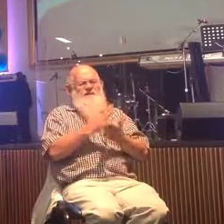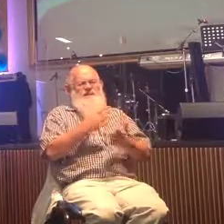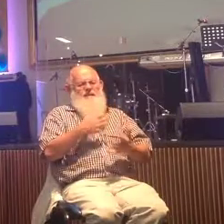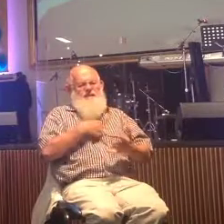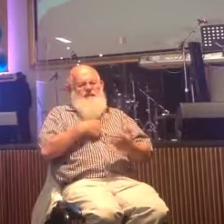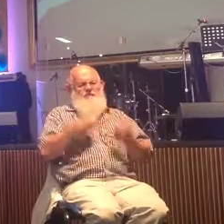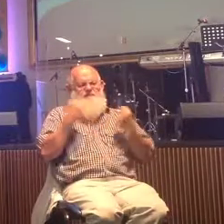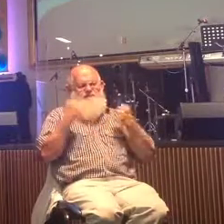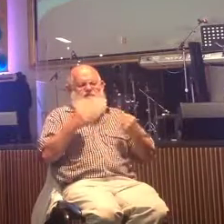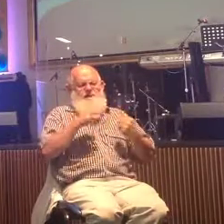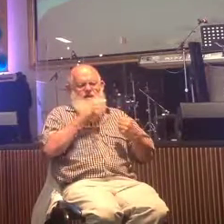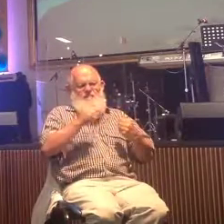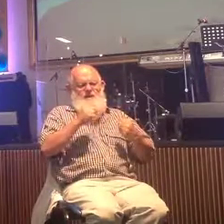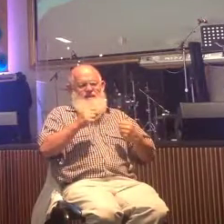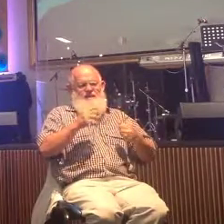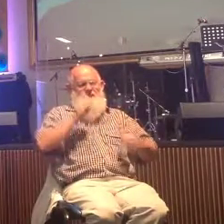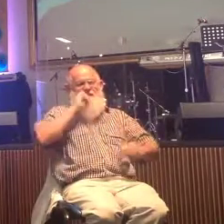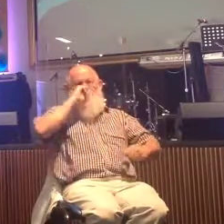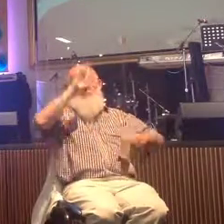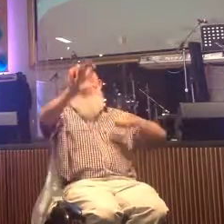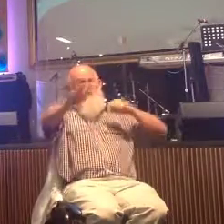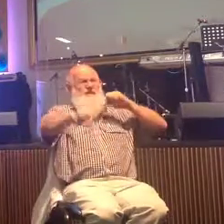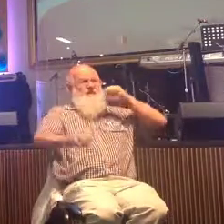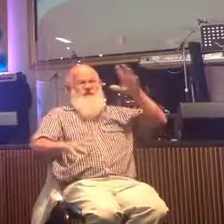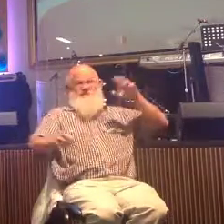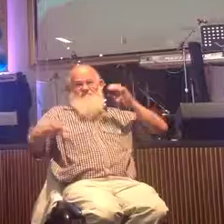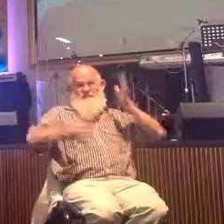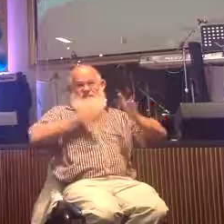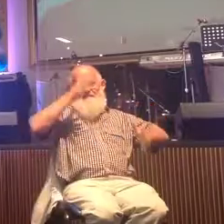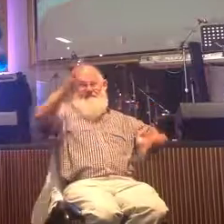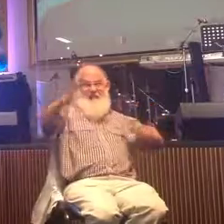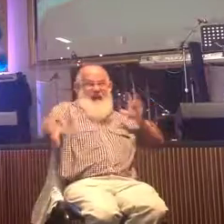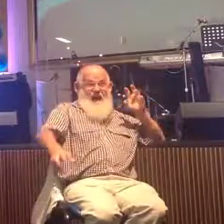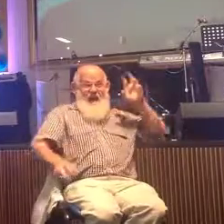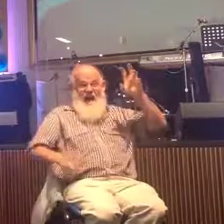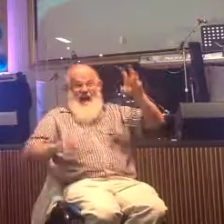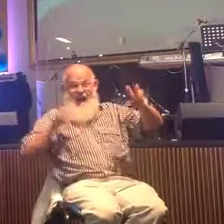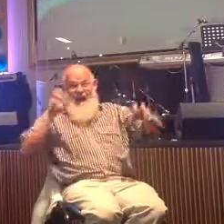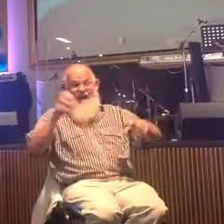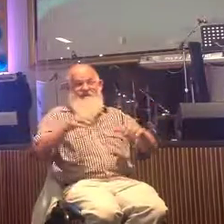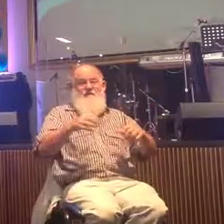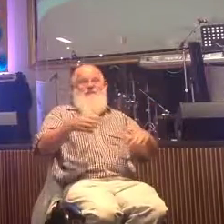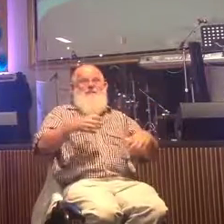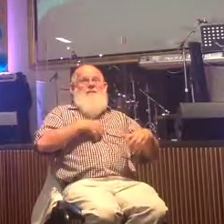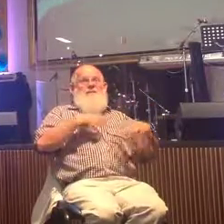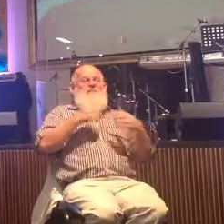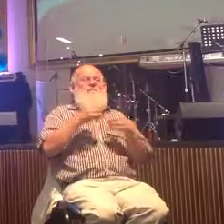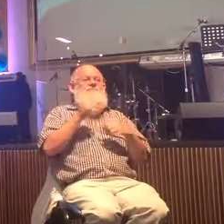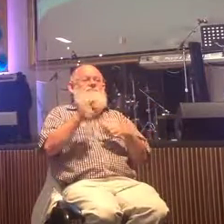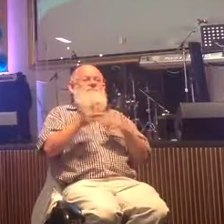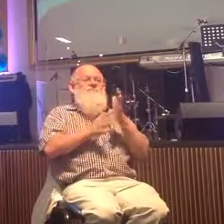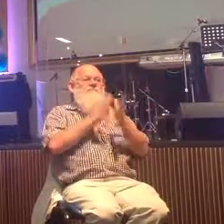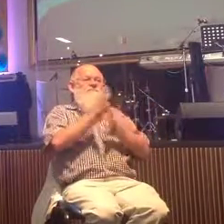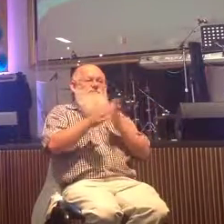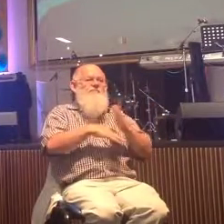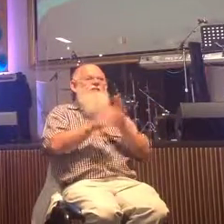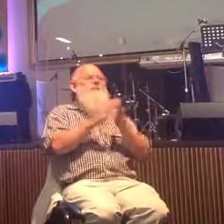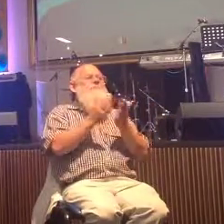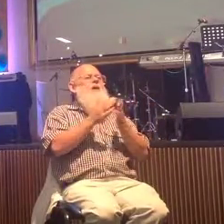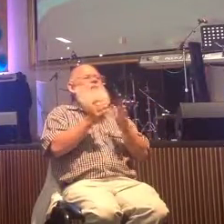strong guy, raging and yelling, coming straight at you. And this story's in the Bible, I think,